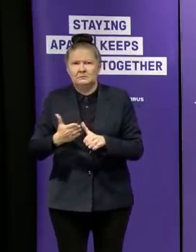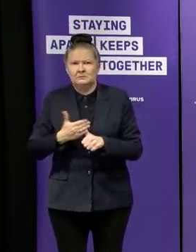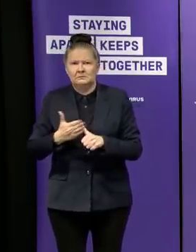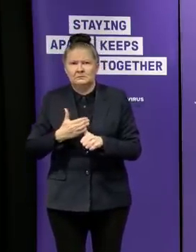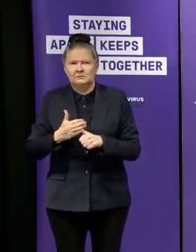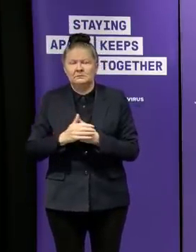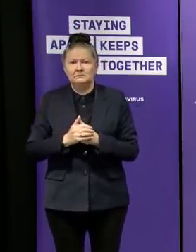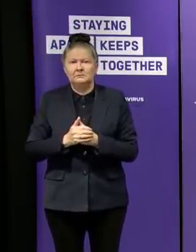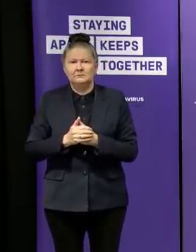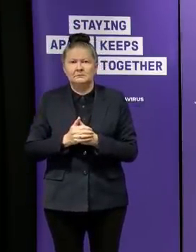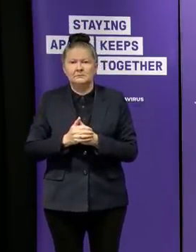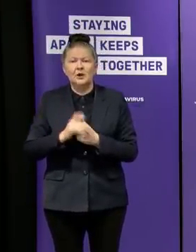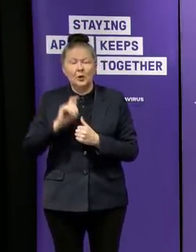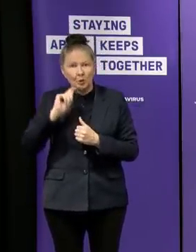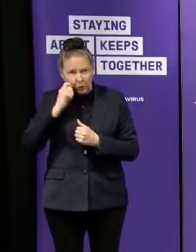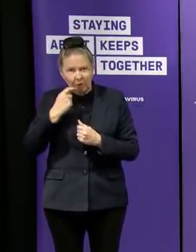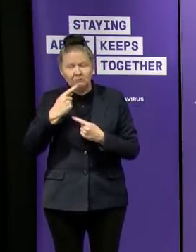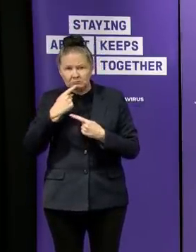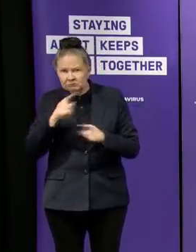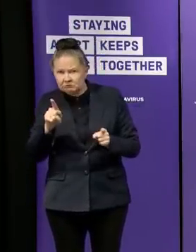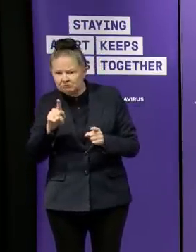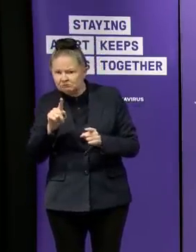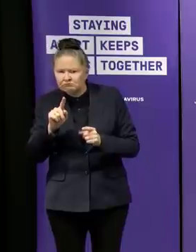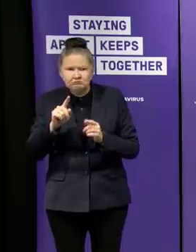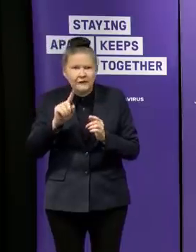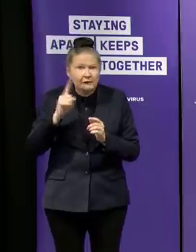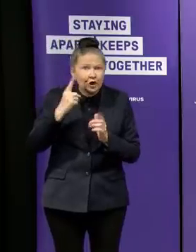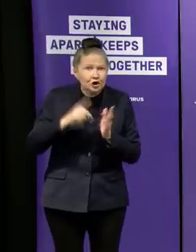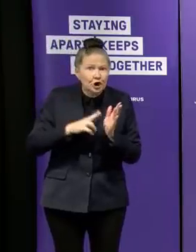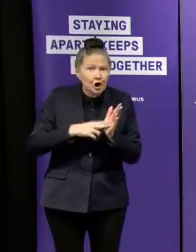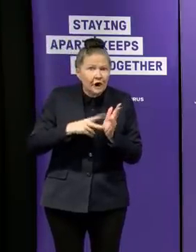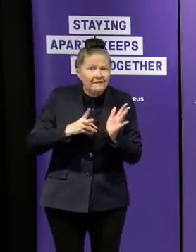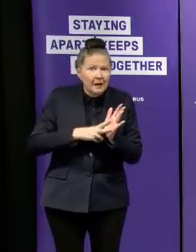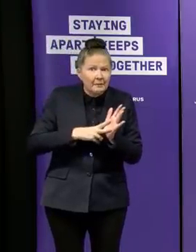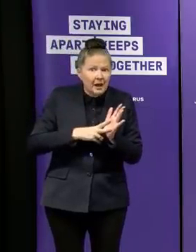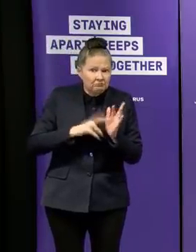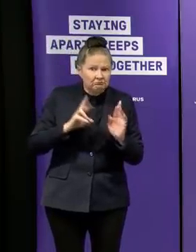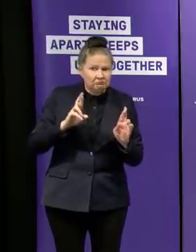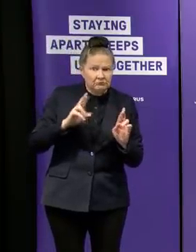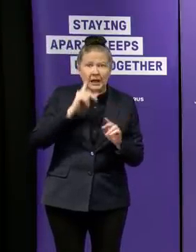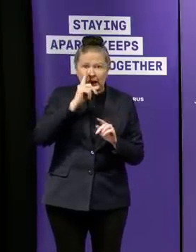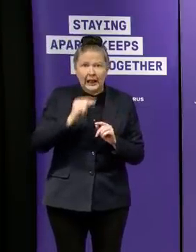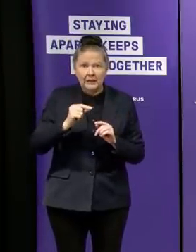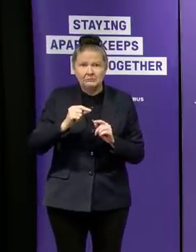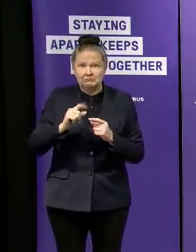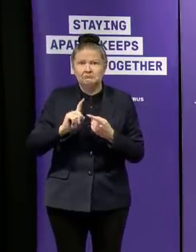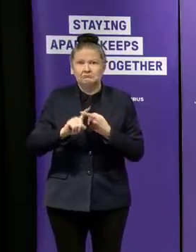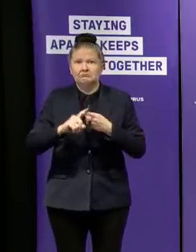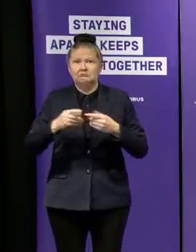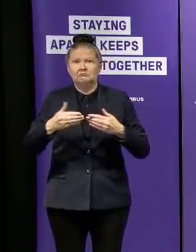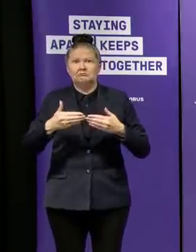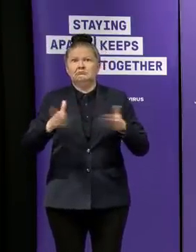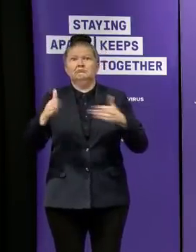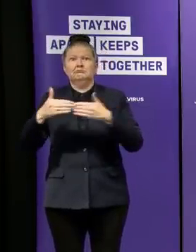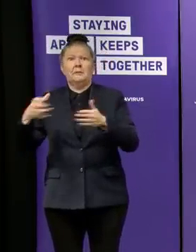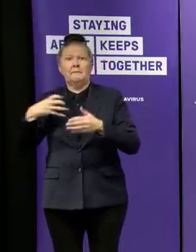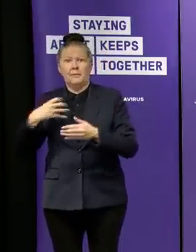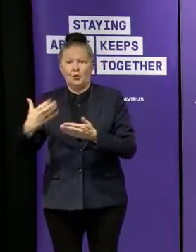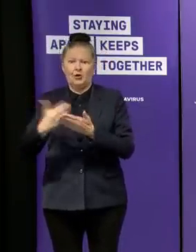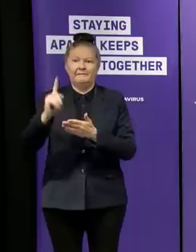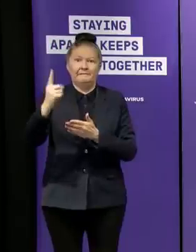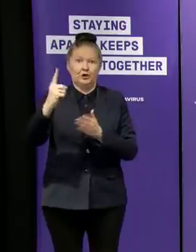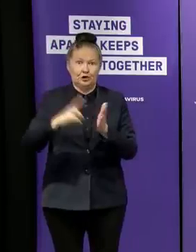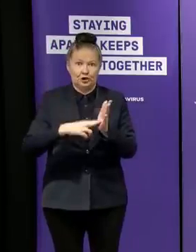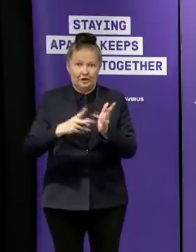almost certainly no later than the 1st of November when we take the steps that I have outlined today. On one final broader